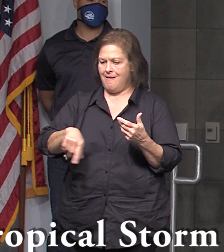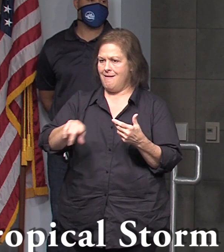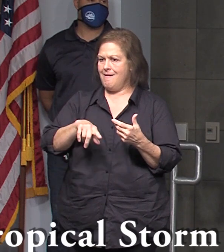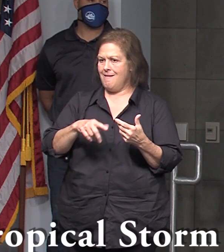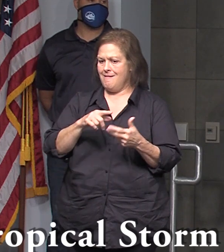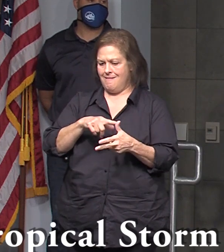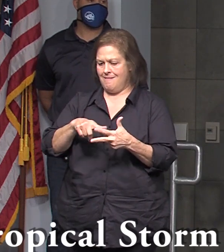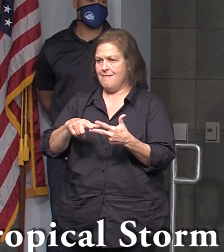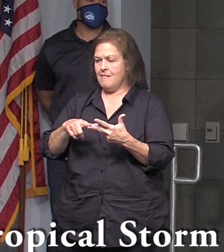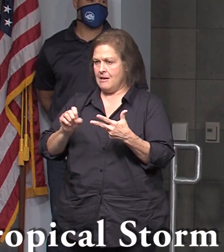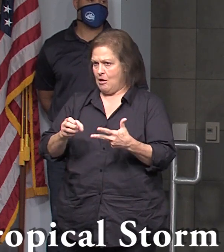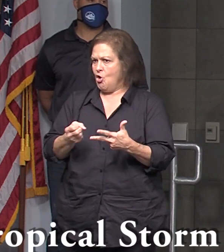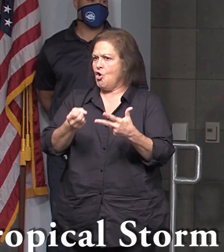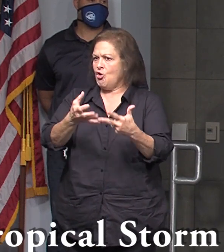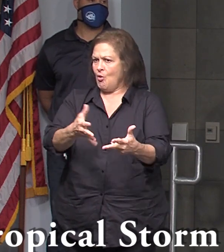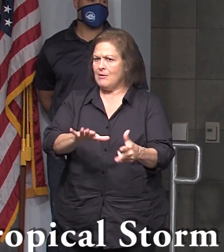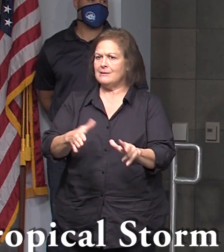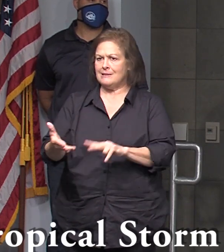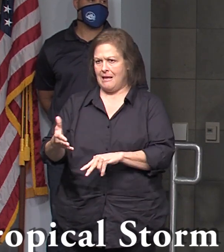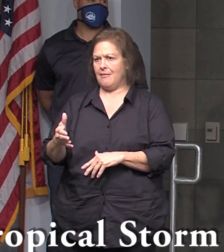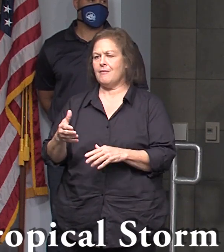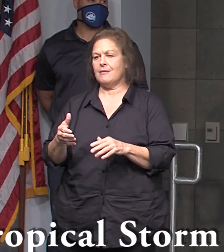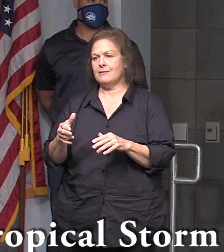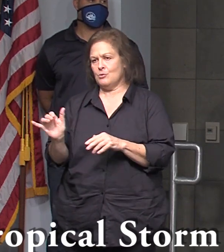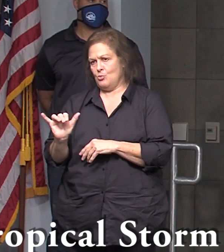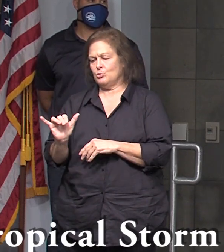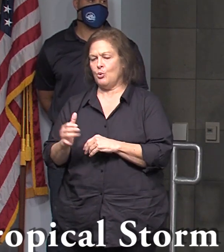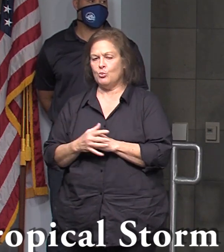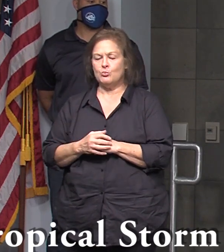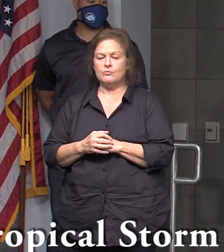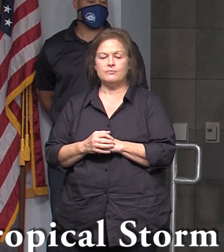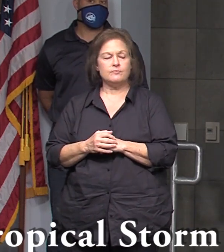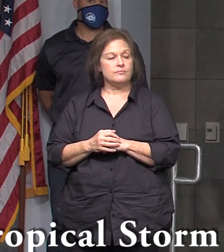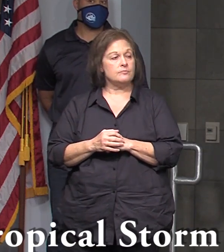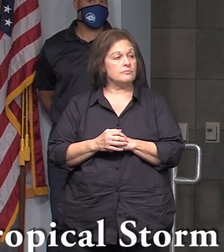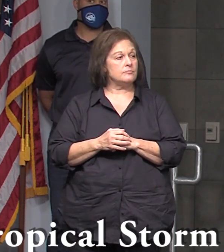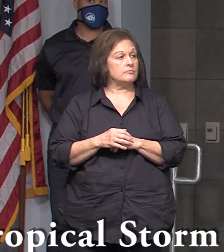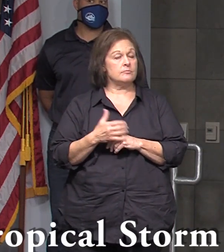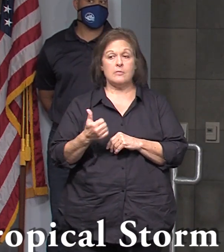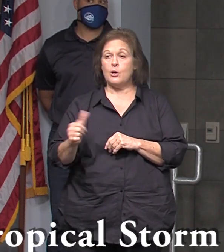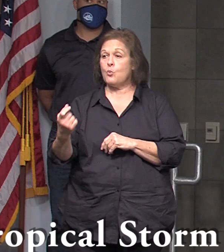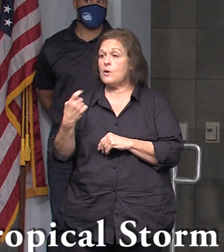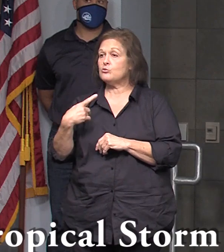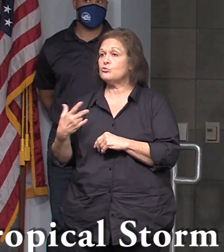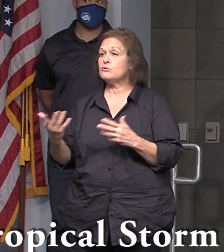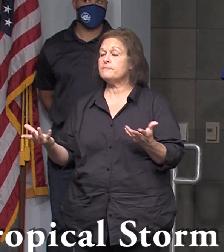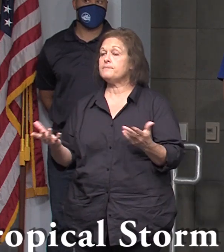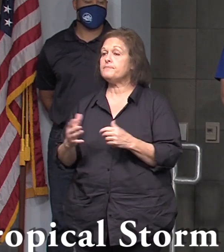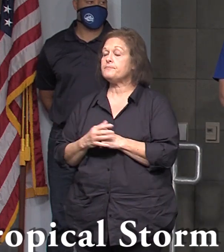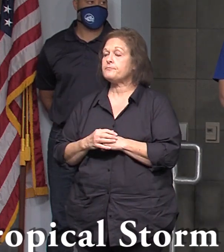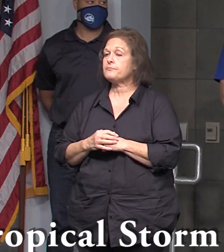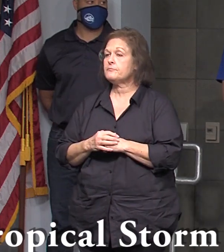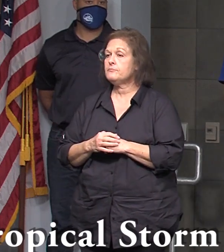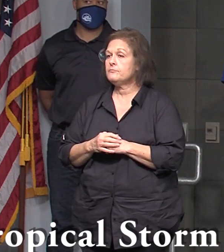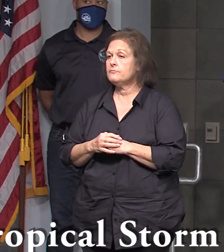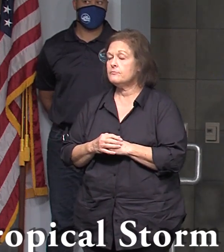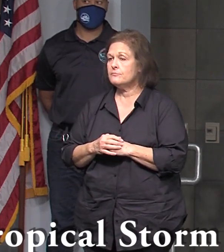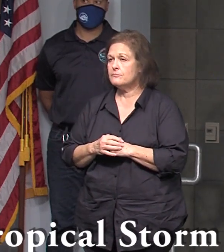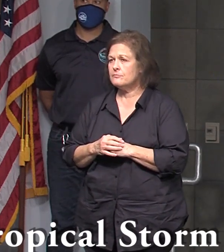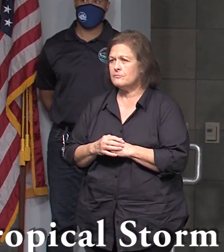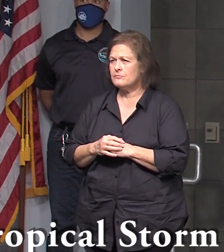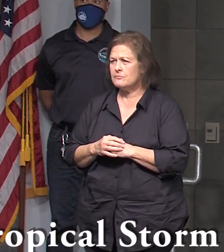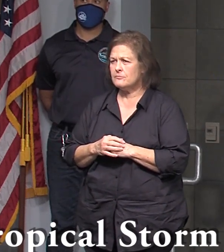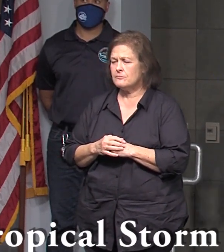this storm is throwing at us in the next few days. So with that, does anybody have any questions? Yes.